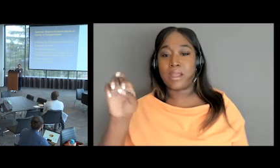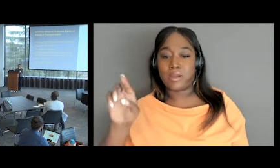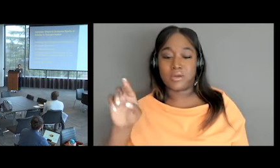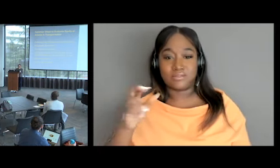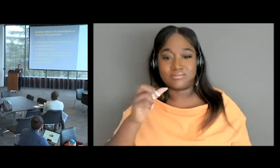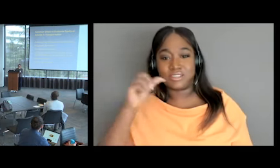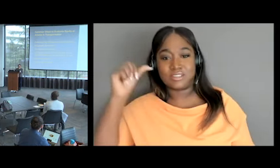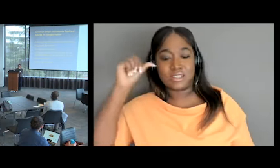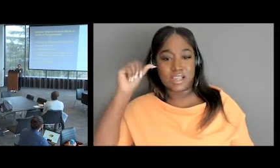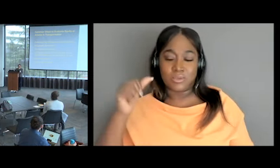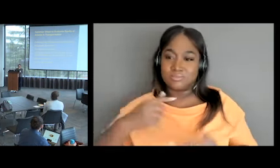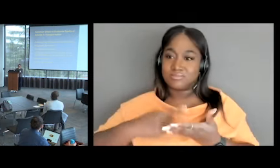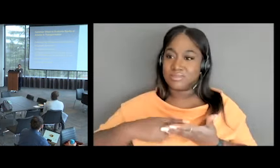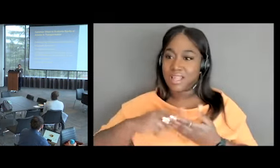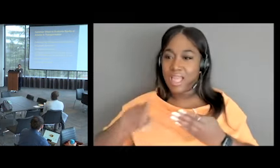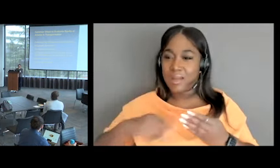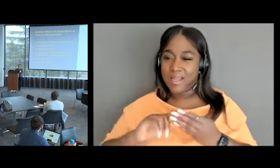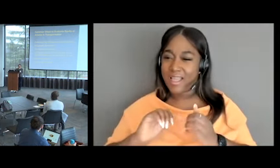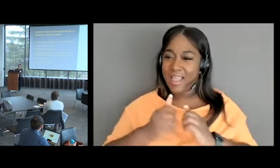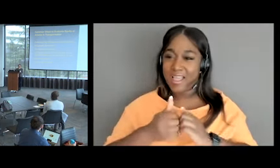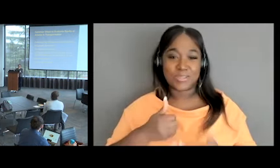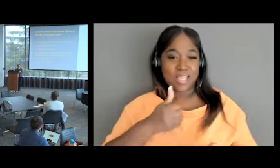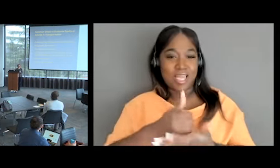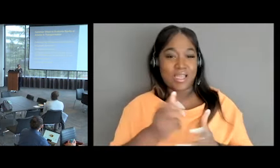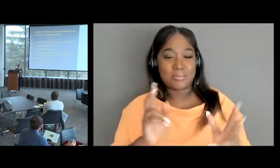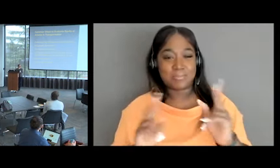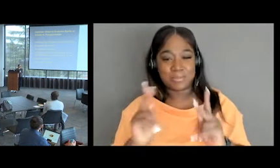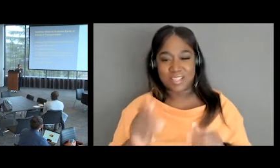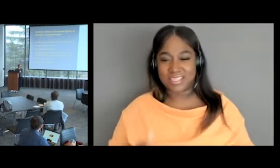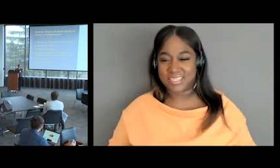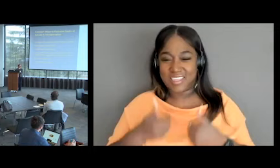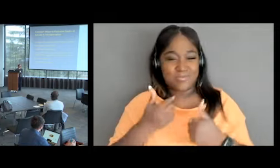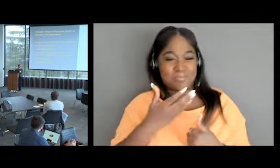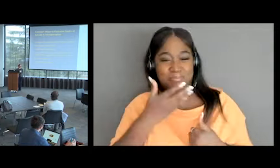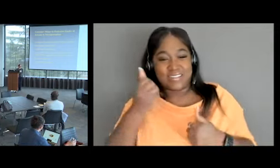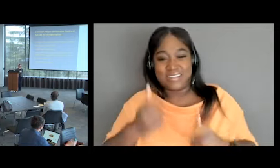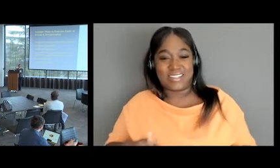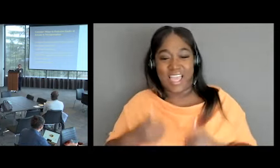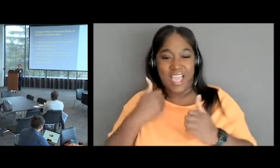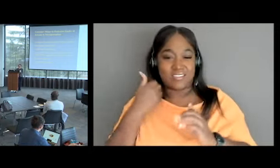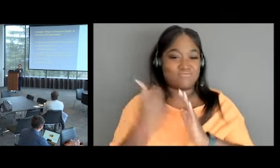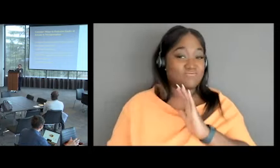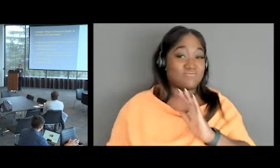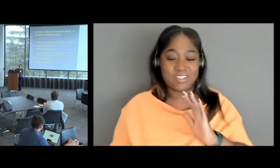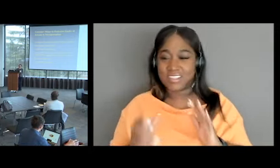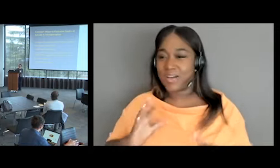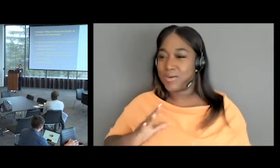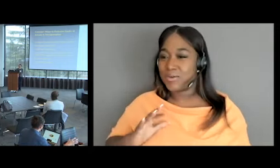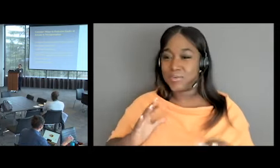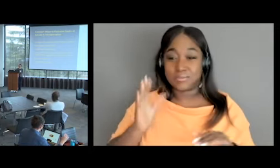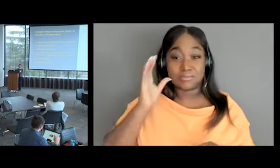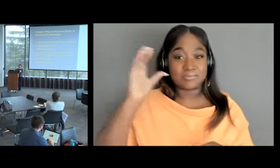is such a cool concept. I have no idea how to measure it, but it is also honest